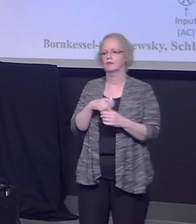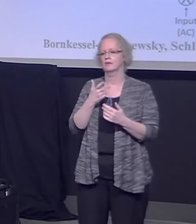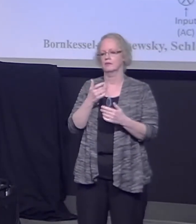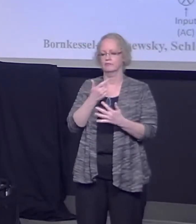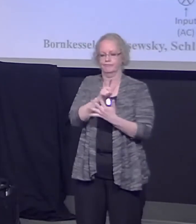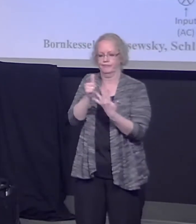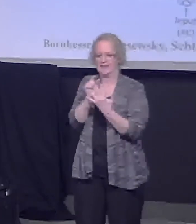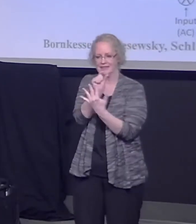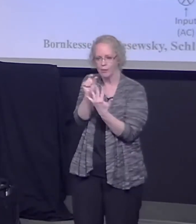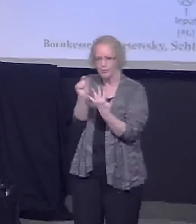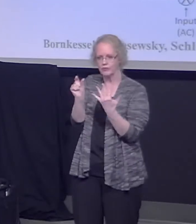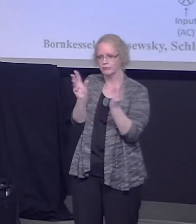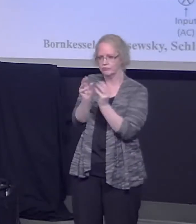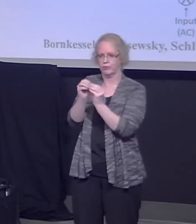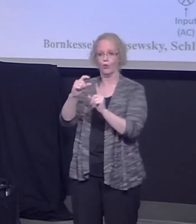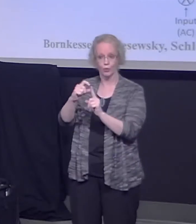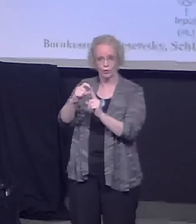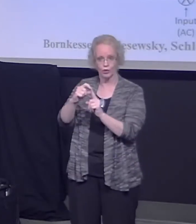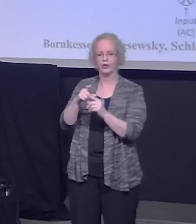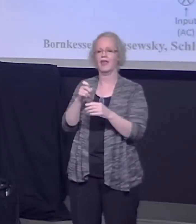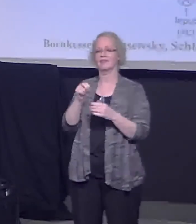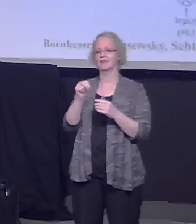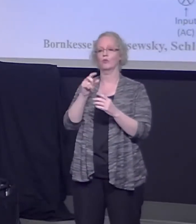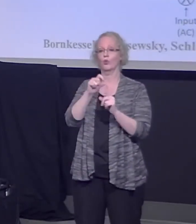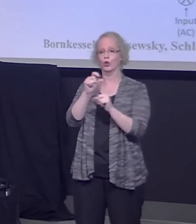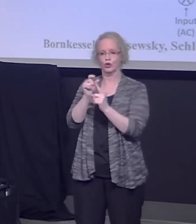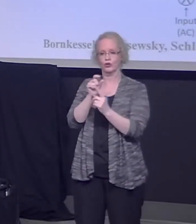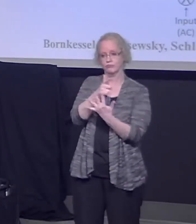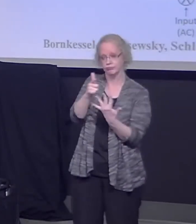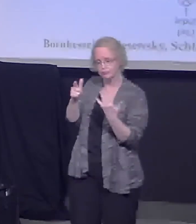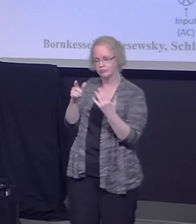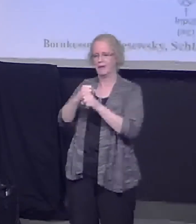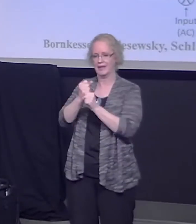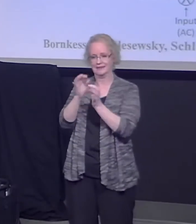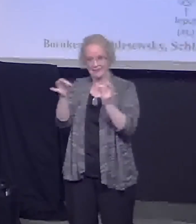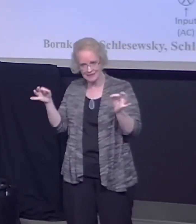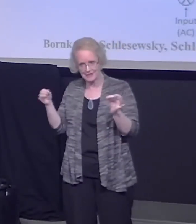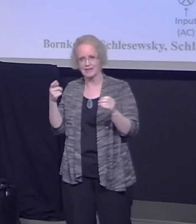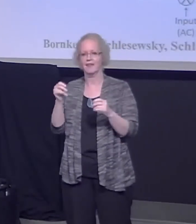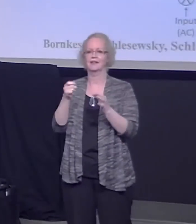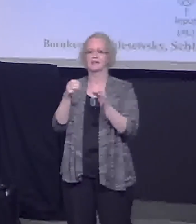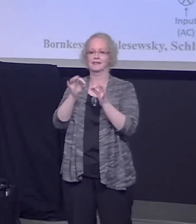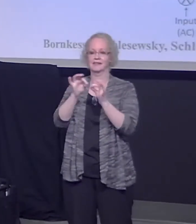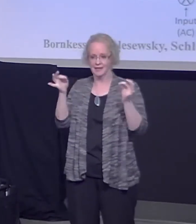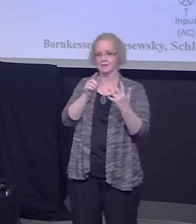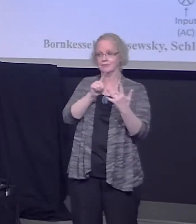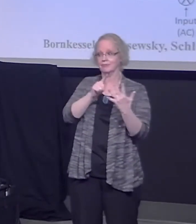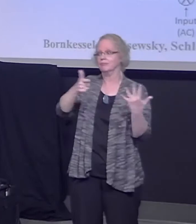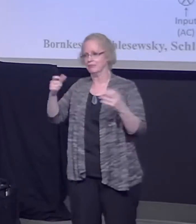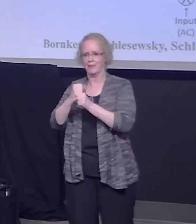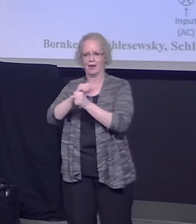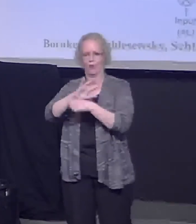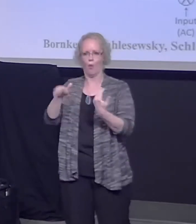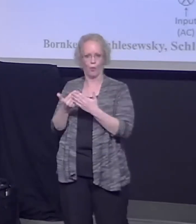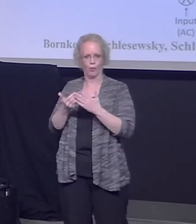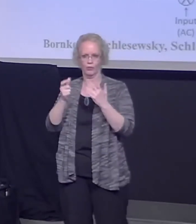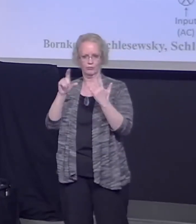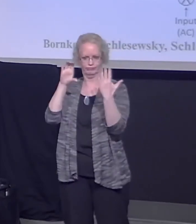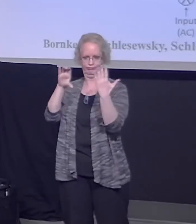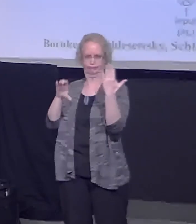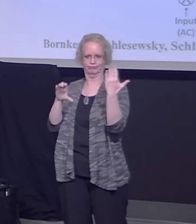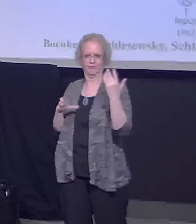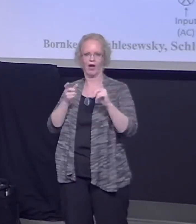sequences of words that form a sentence, and then sequences of sentences that form a whole conversation. And all these